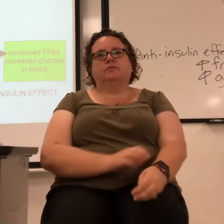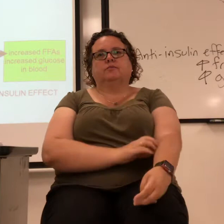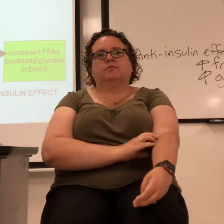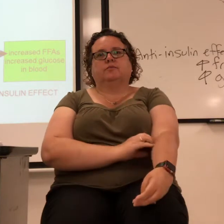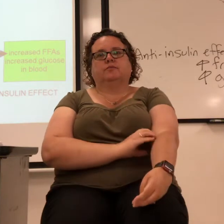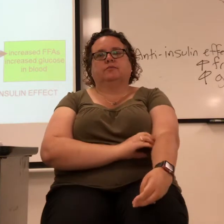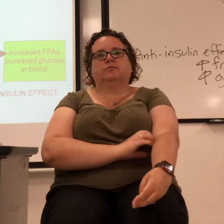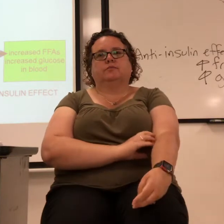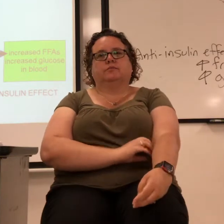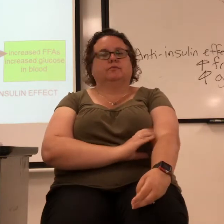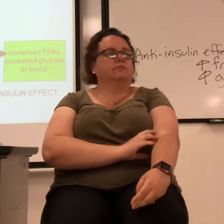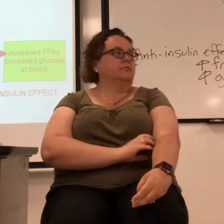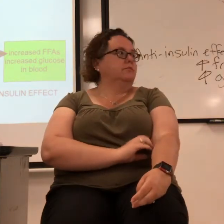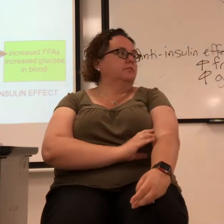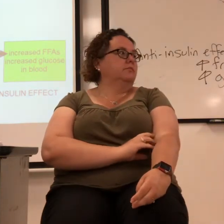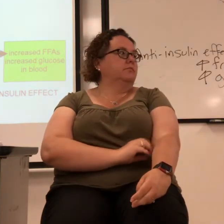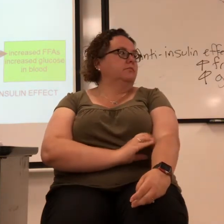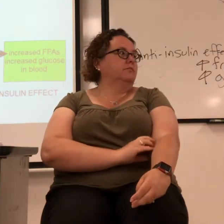Circulation